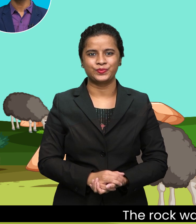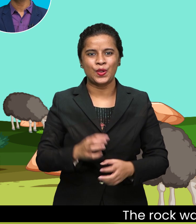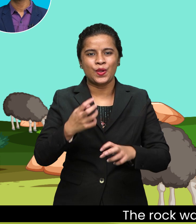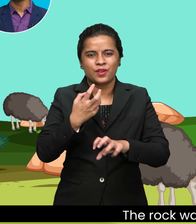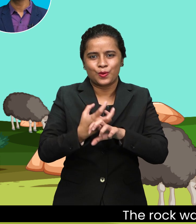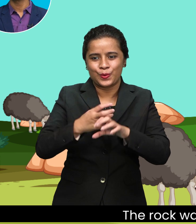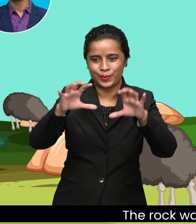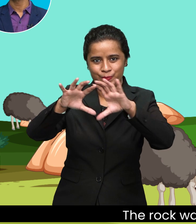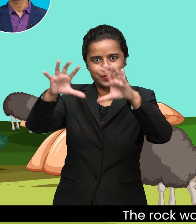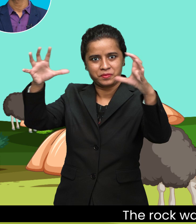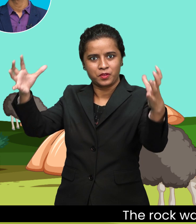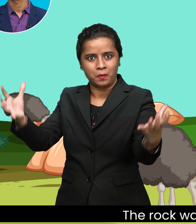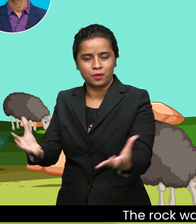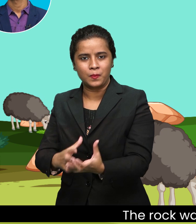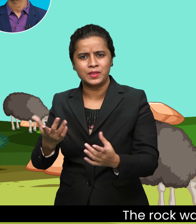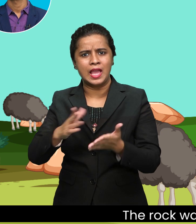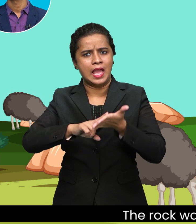The rock was a natural magnet